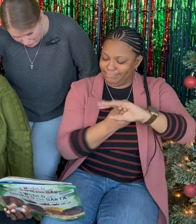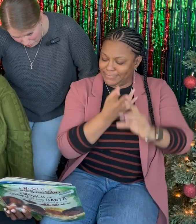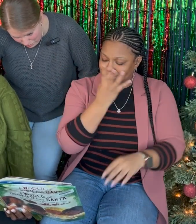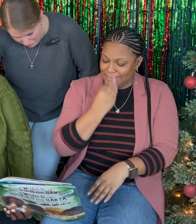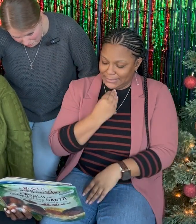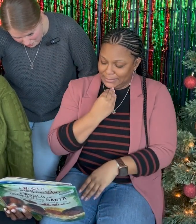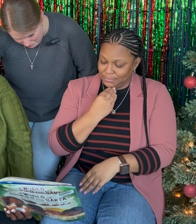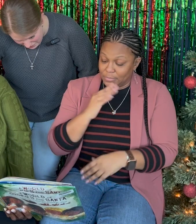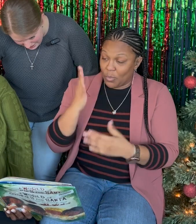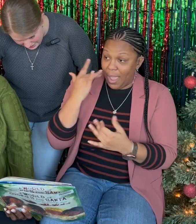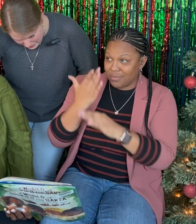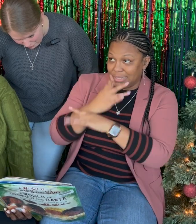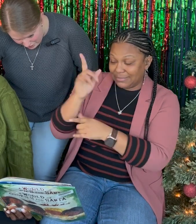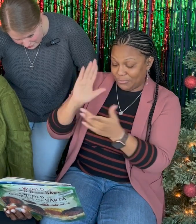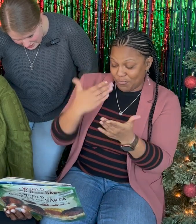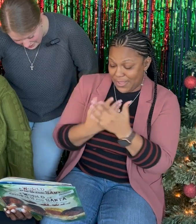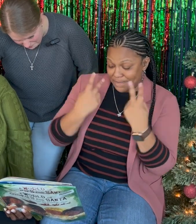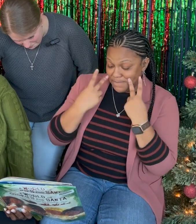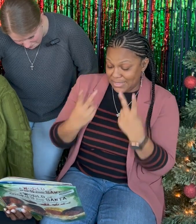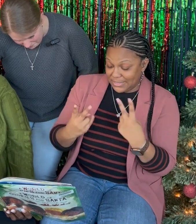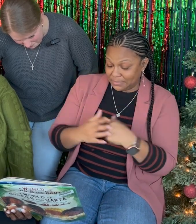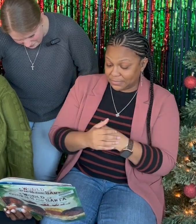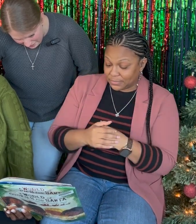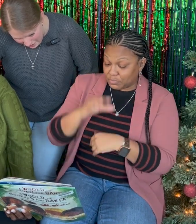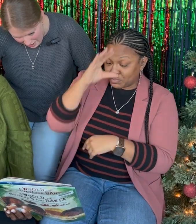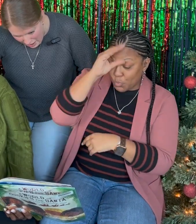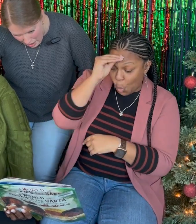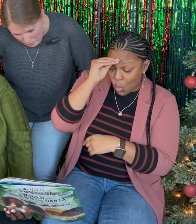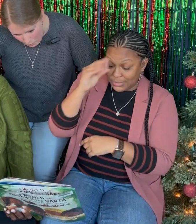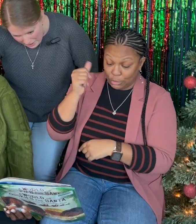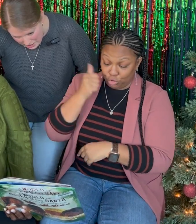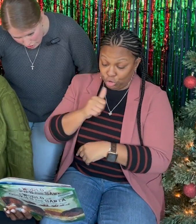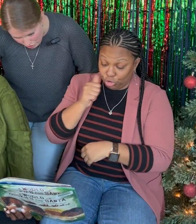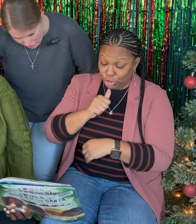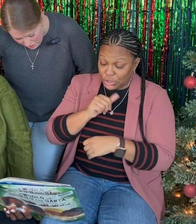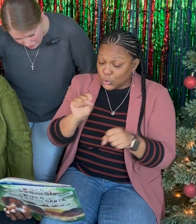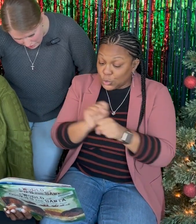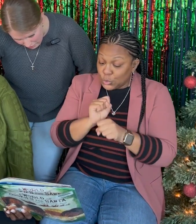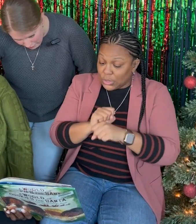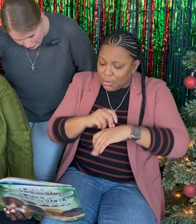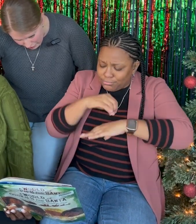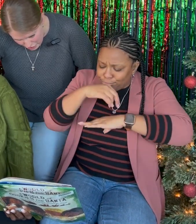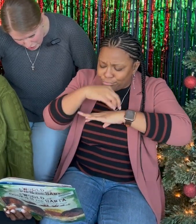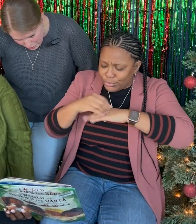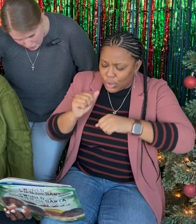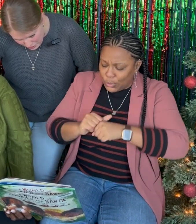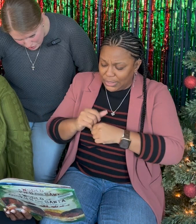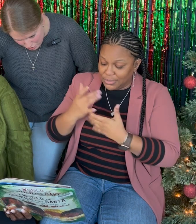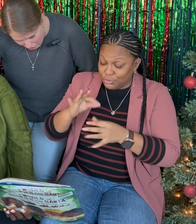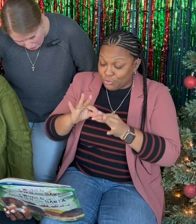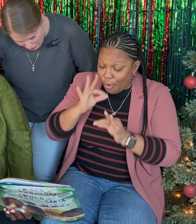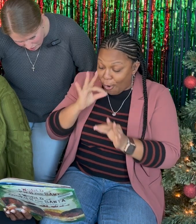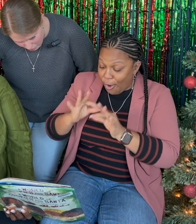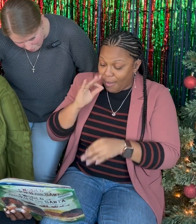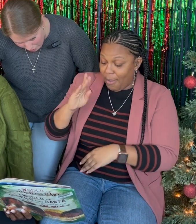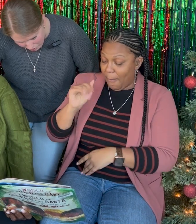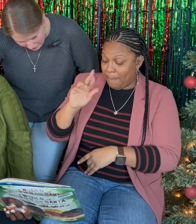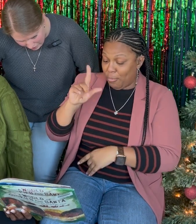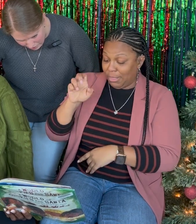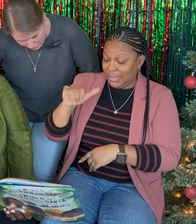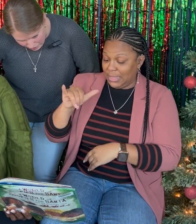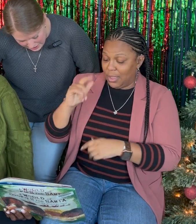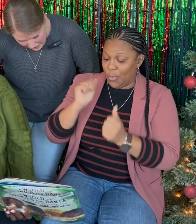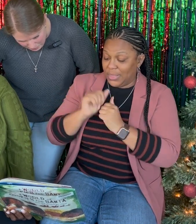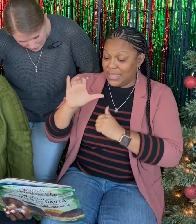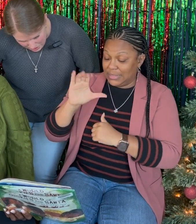children will be asleep for his visit. Boys and girls fill their shoes with straw or